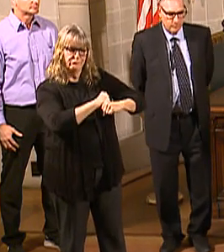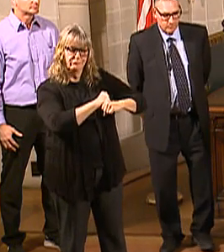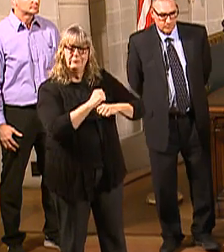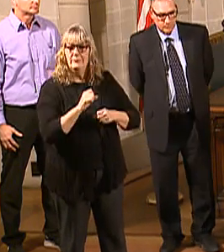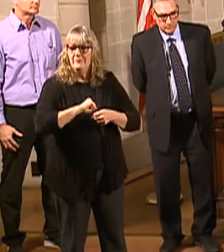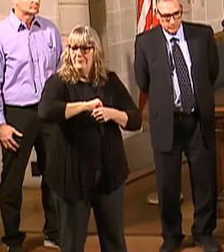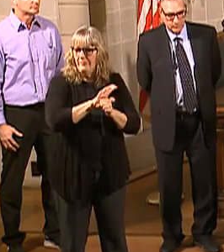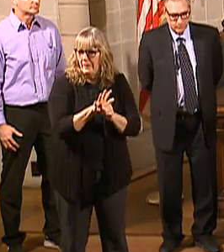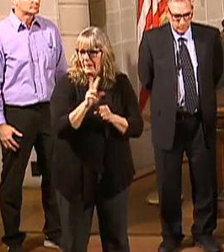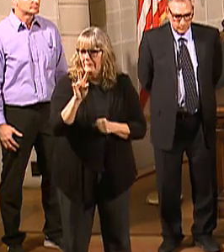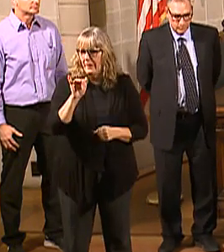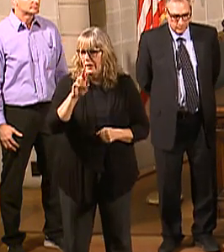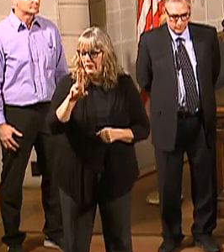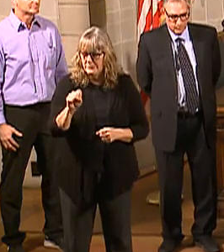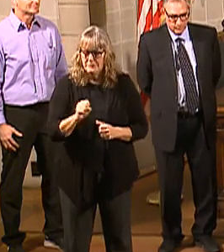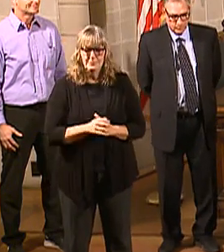virus.